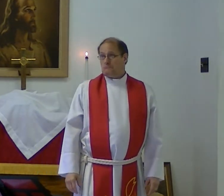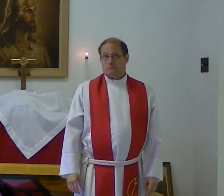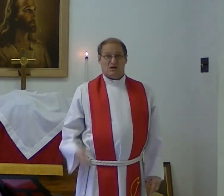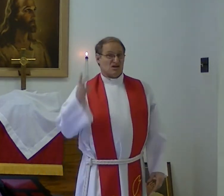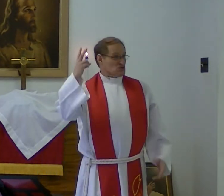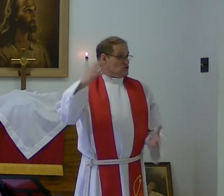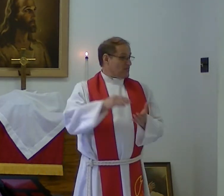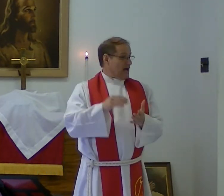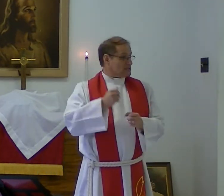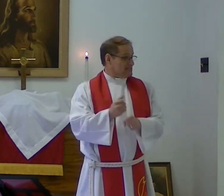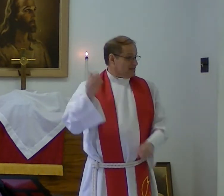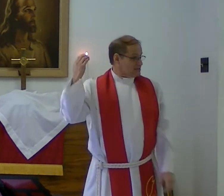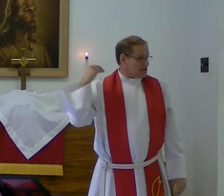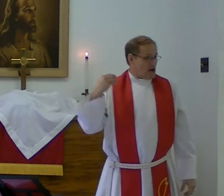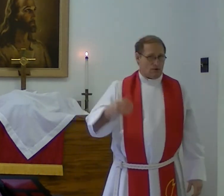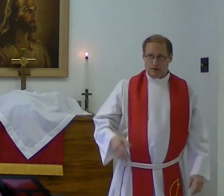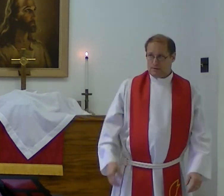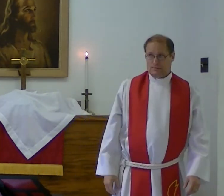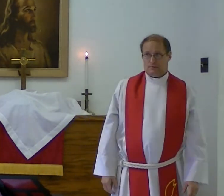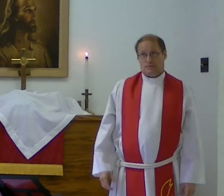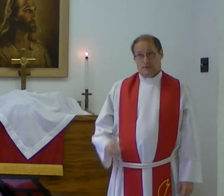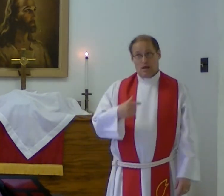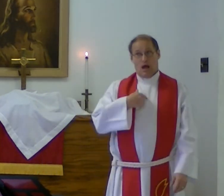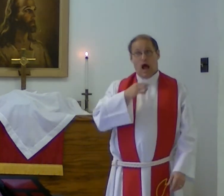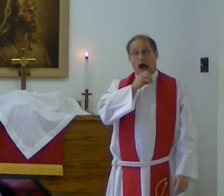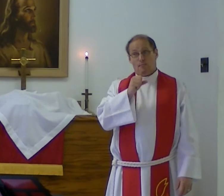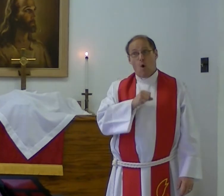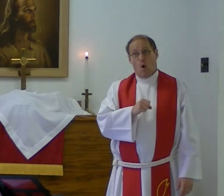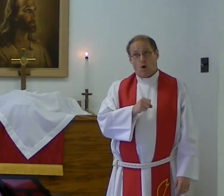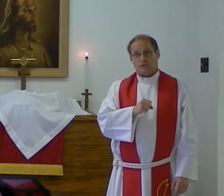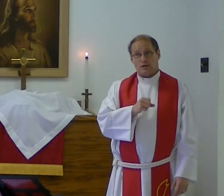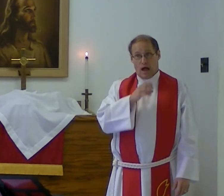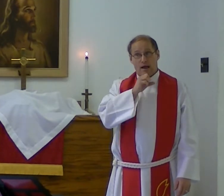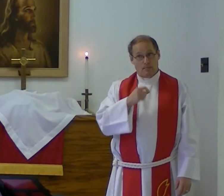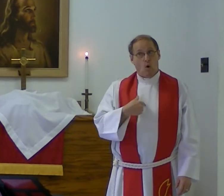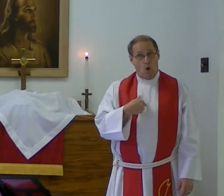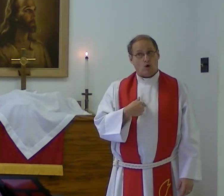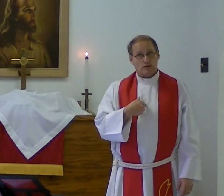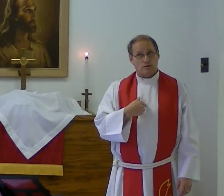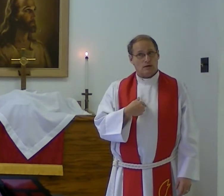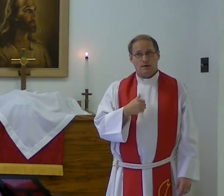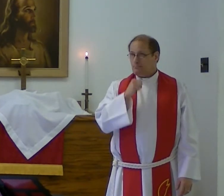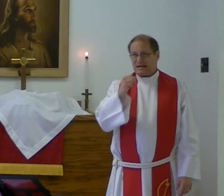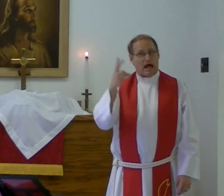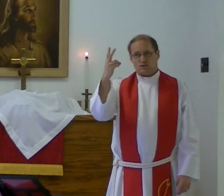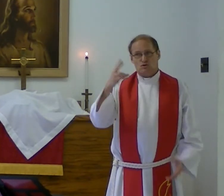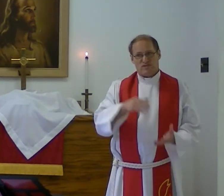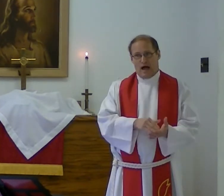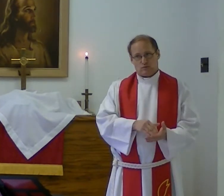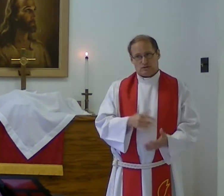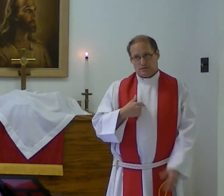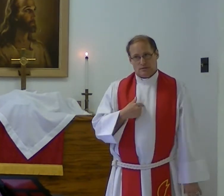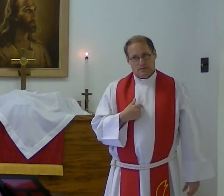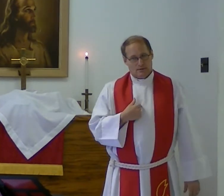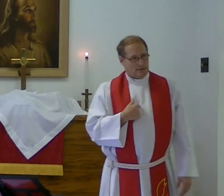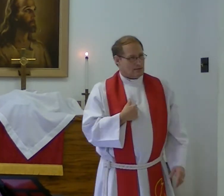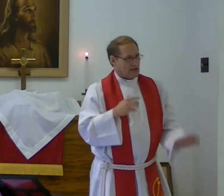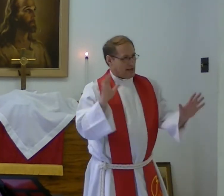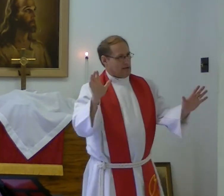2,000 years ago? I'm old. I am old. But not 2,000. Okay?